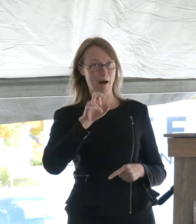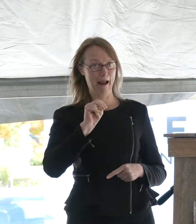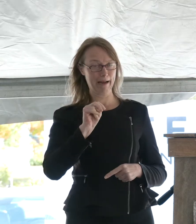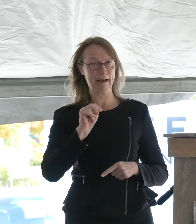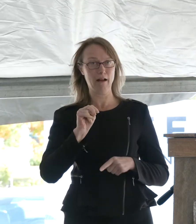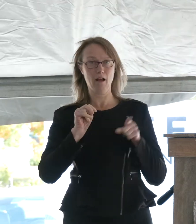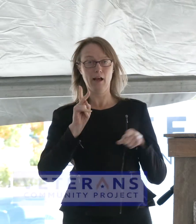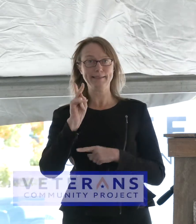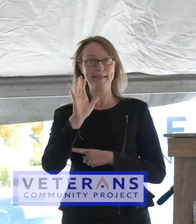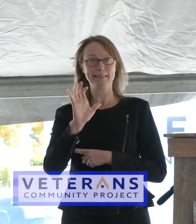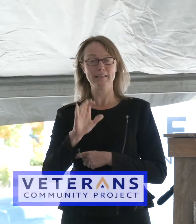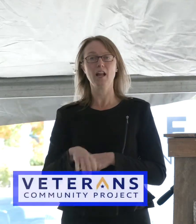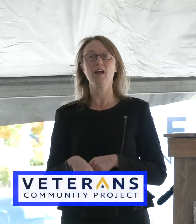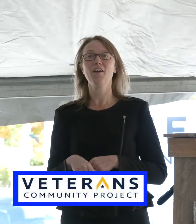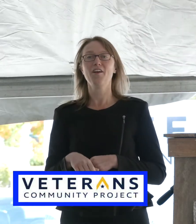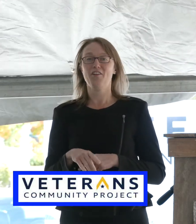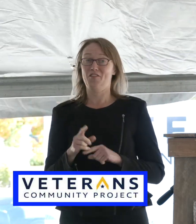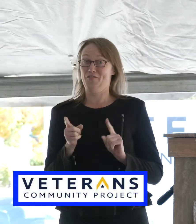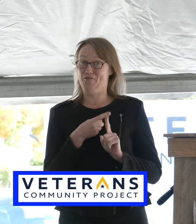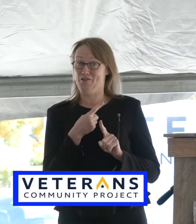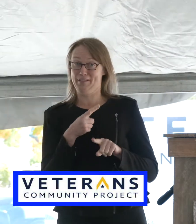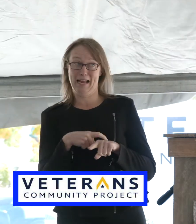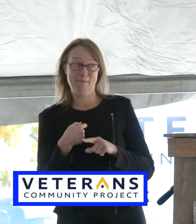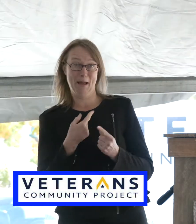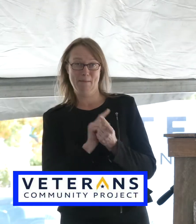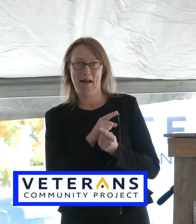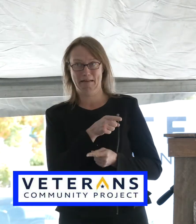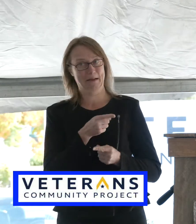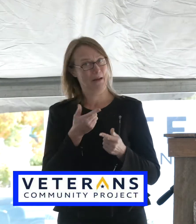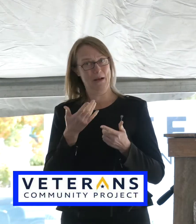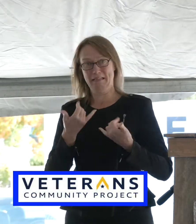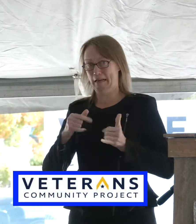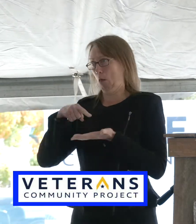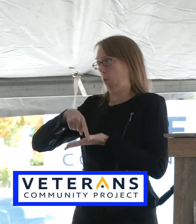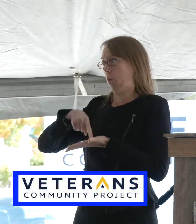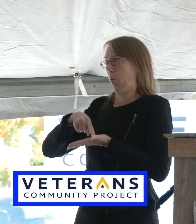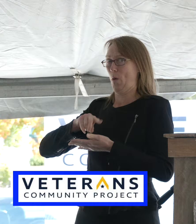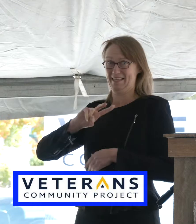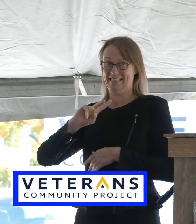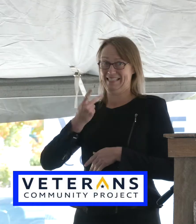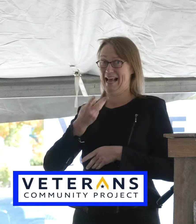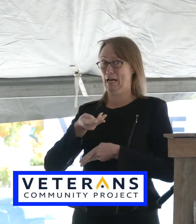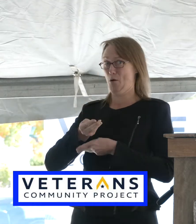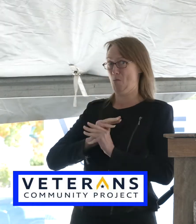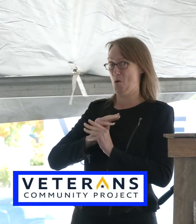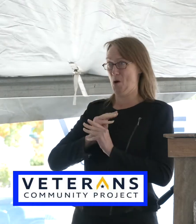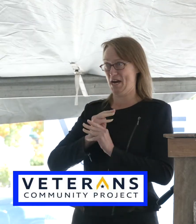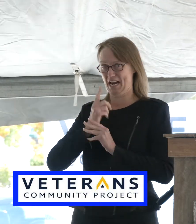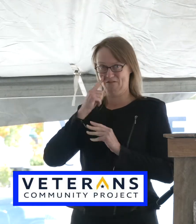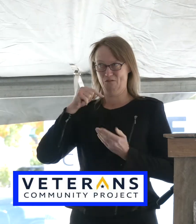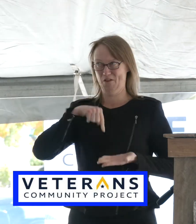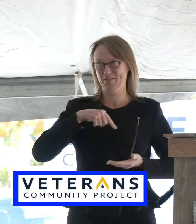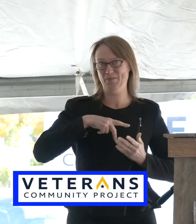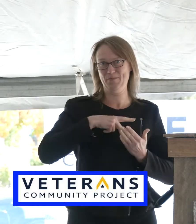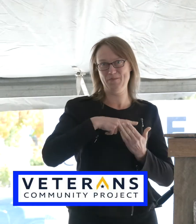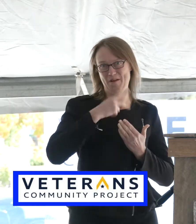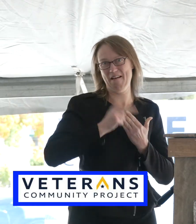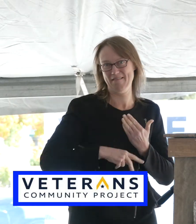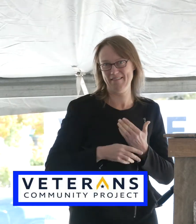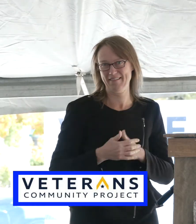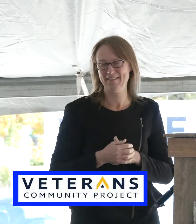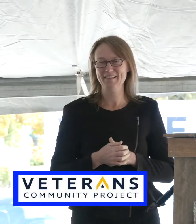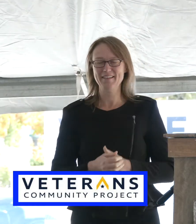I actually met him, he was probably still paying off that second mortgage, to be right honest about it. And he shared this vision with me. And you